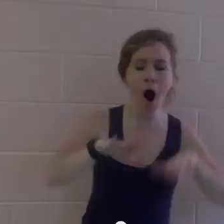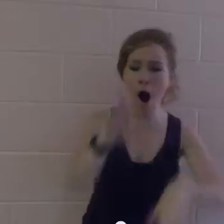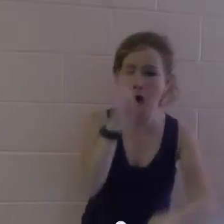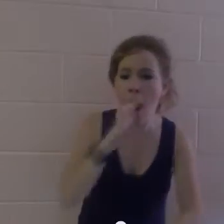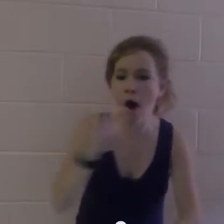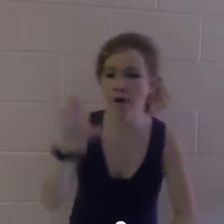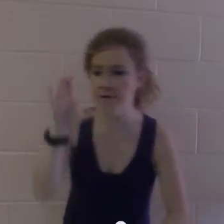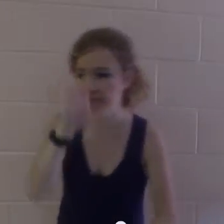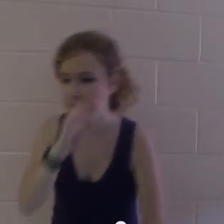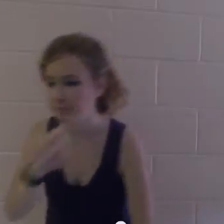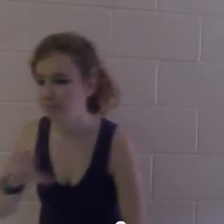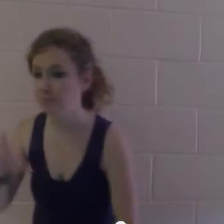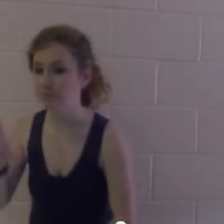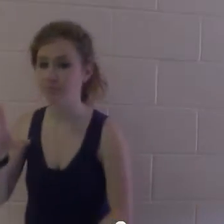and swim searching for